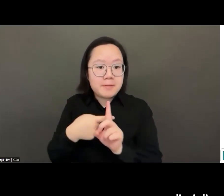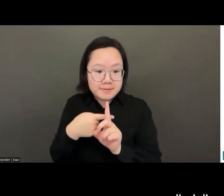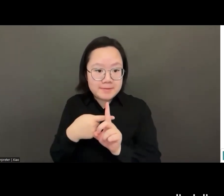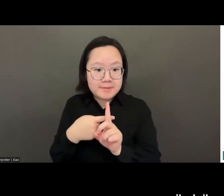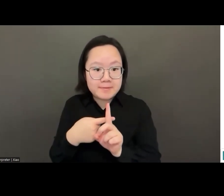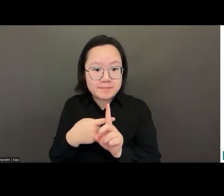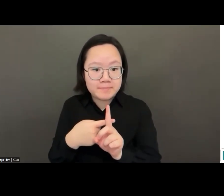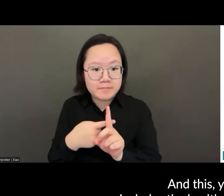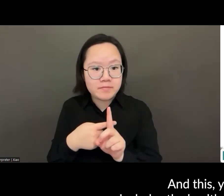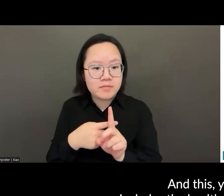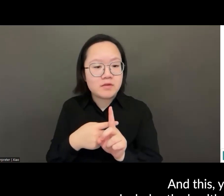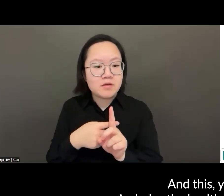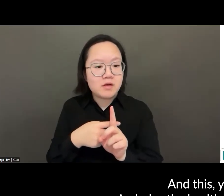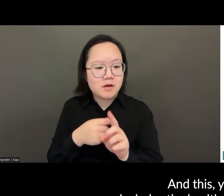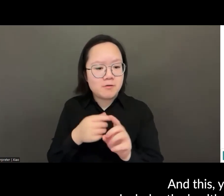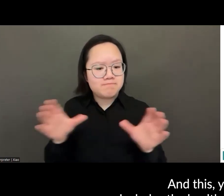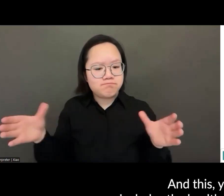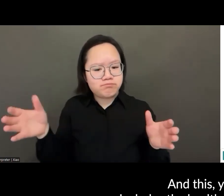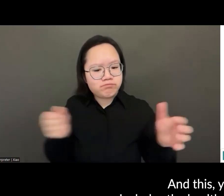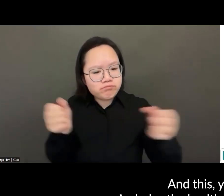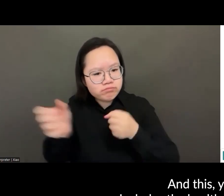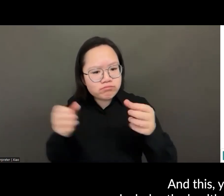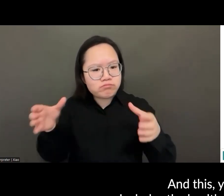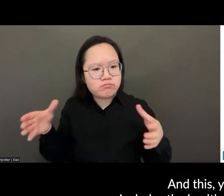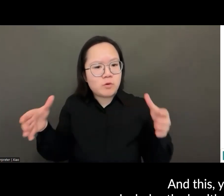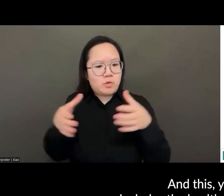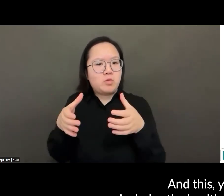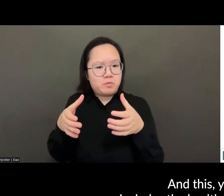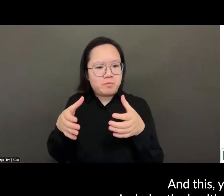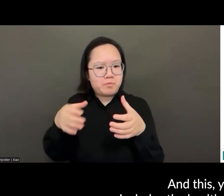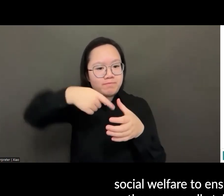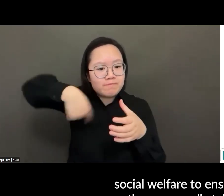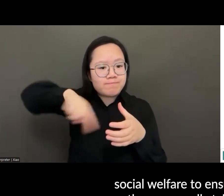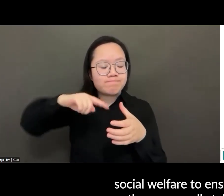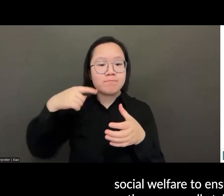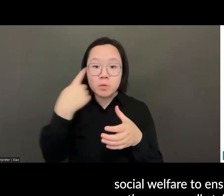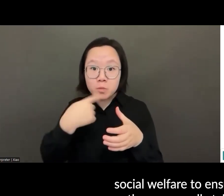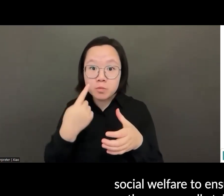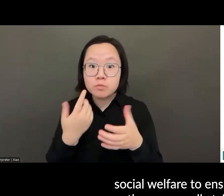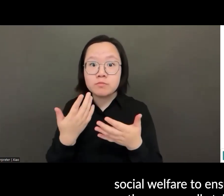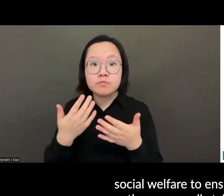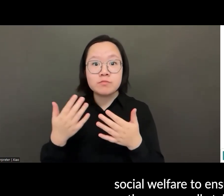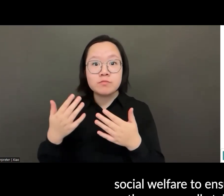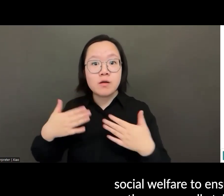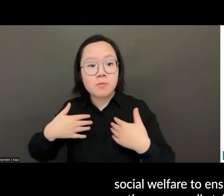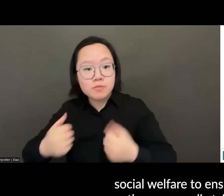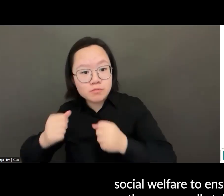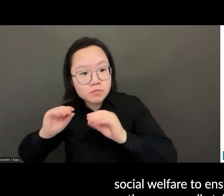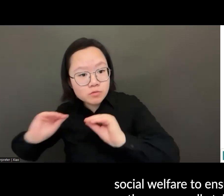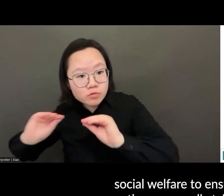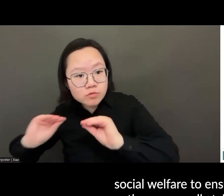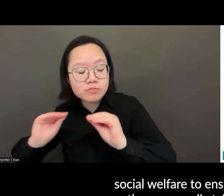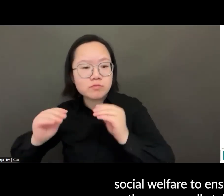multidisciplinary group. And these, include the health, education, and the social welfare to ensure